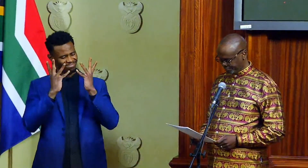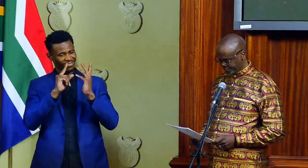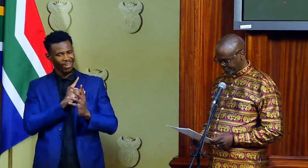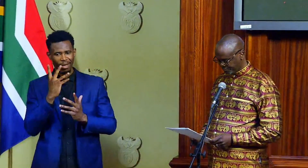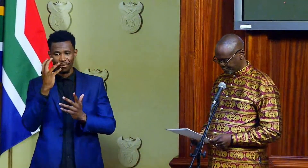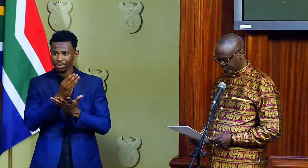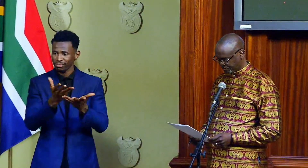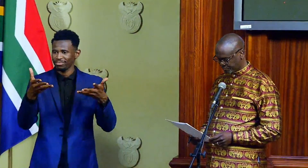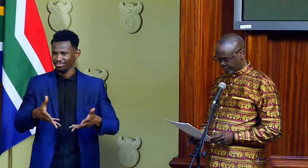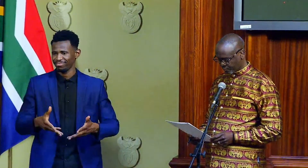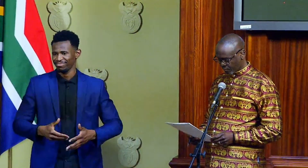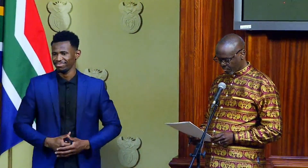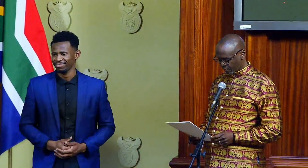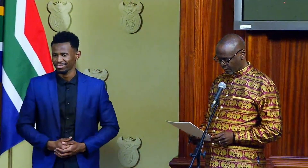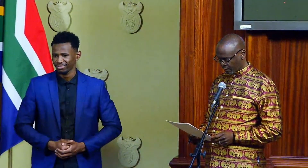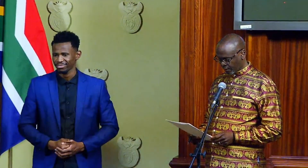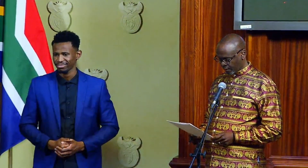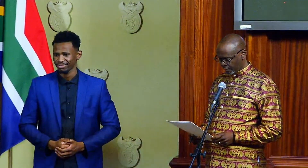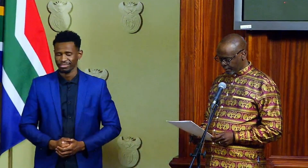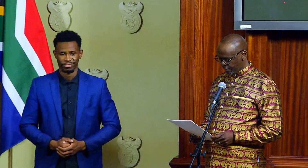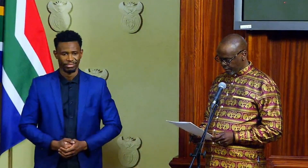applause.